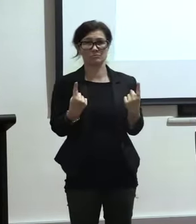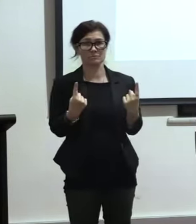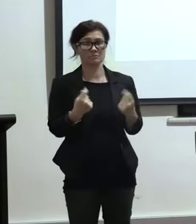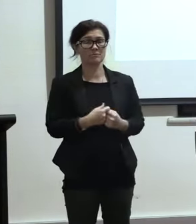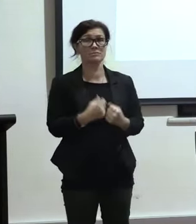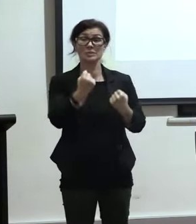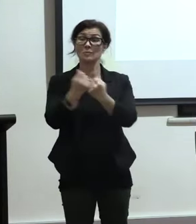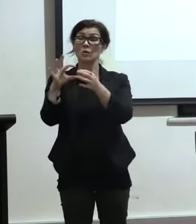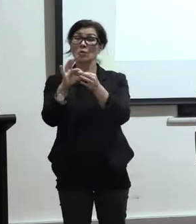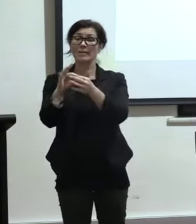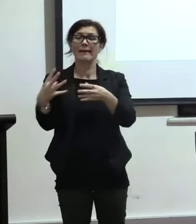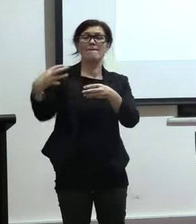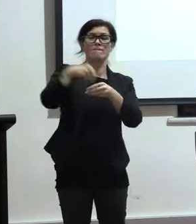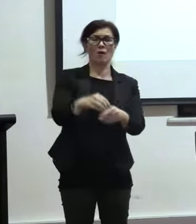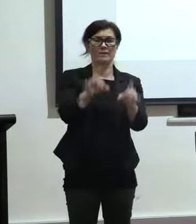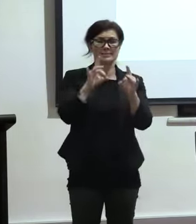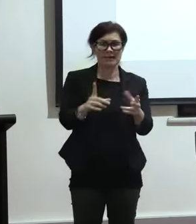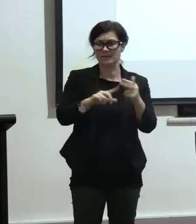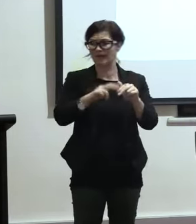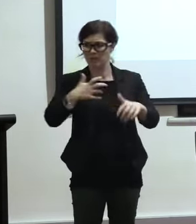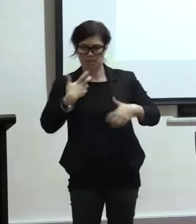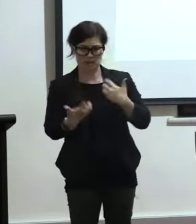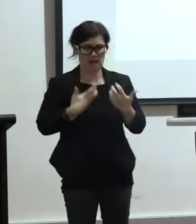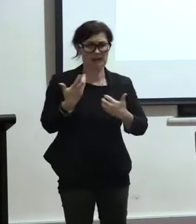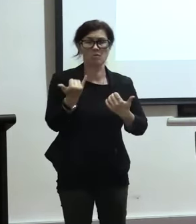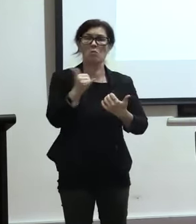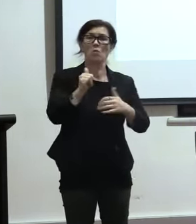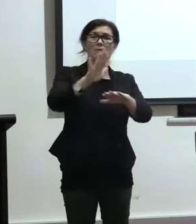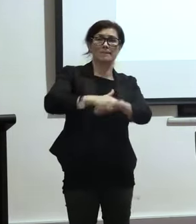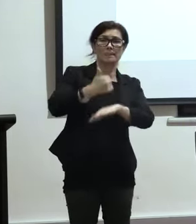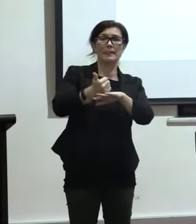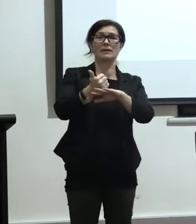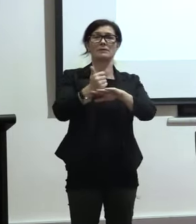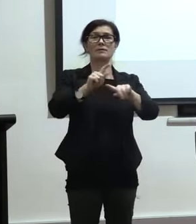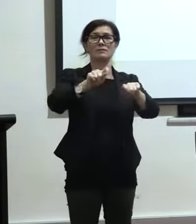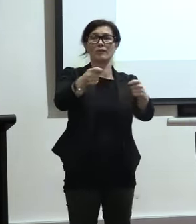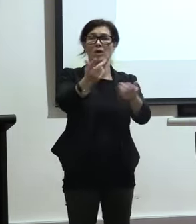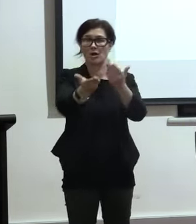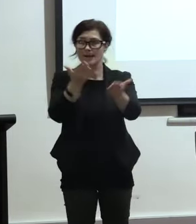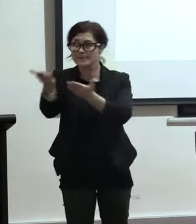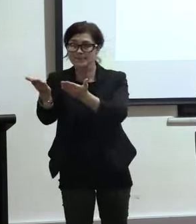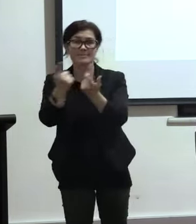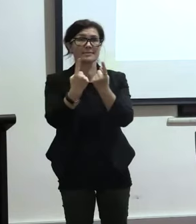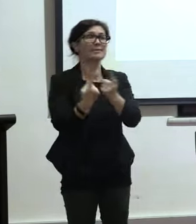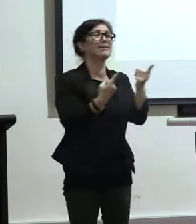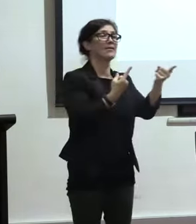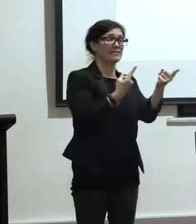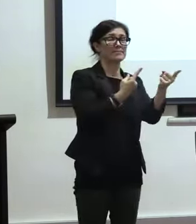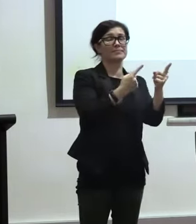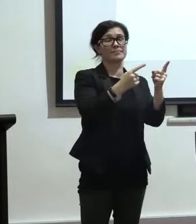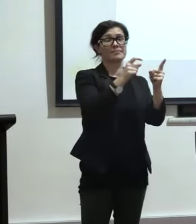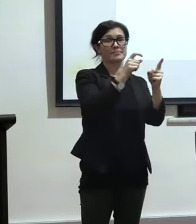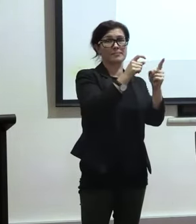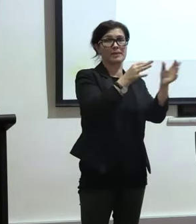the dealing with complaints or setting up providers, whereas plan management providers just do the paying of bills and